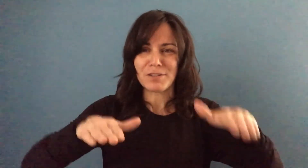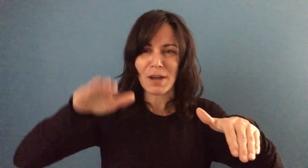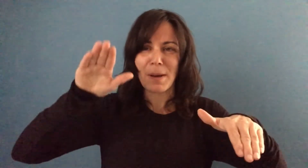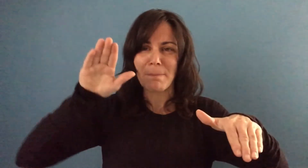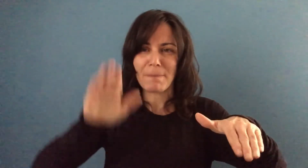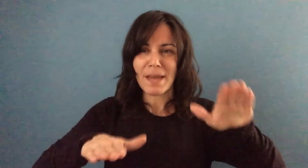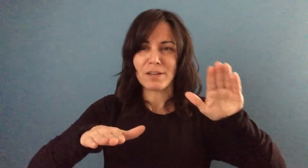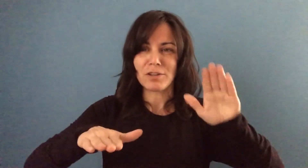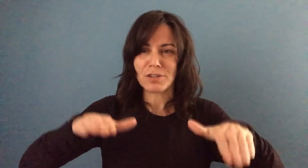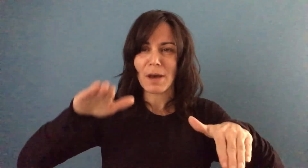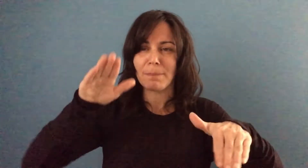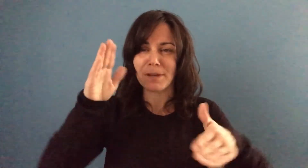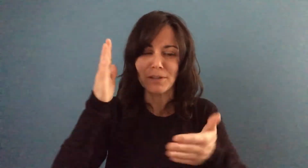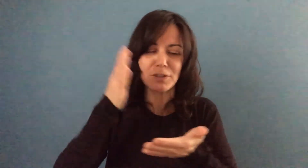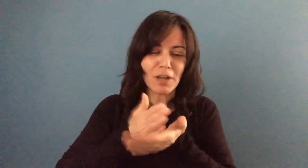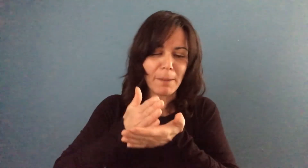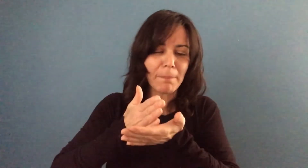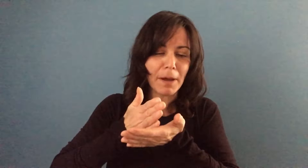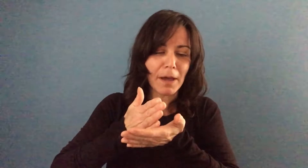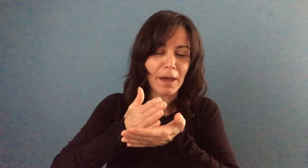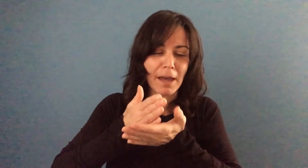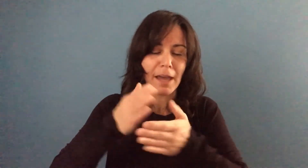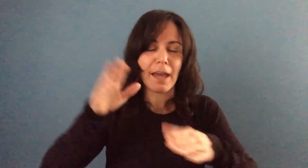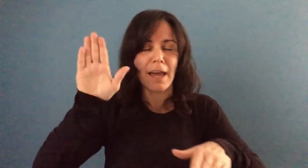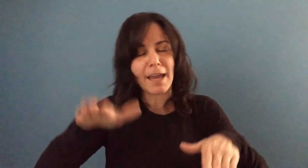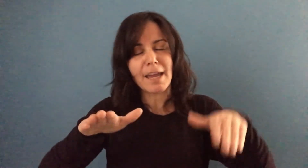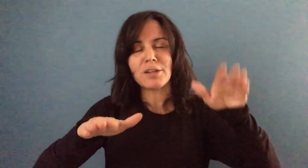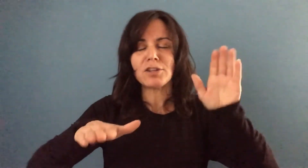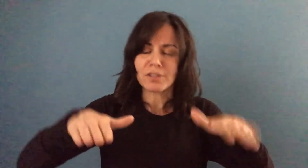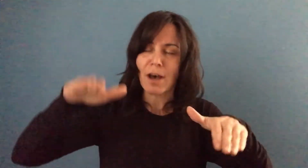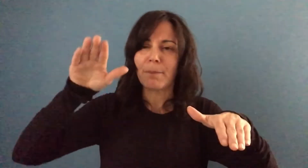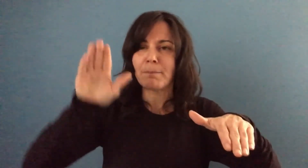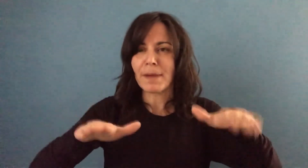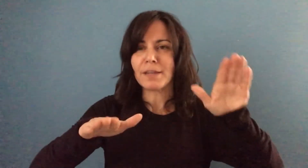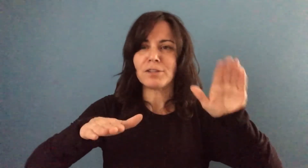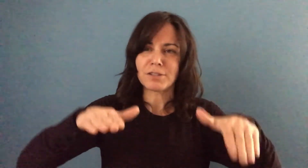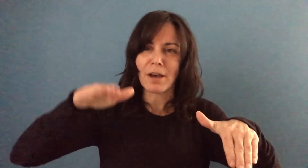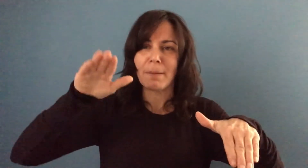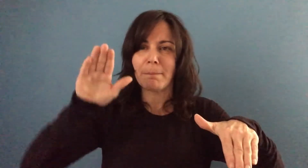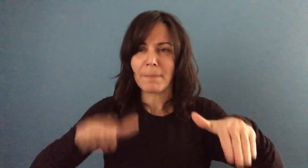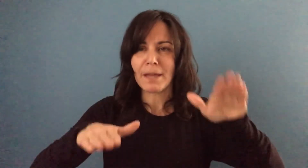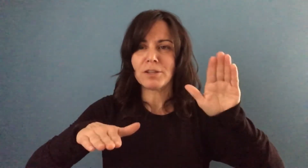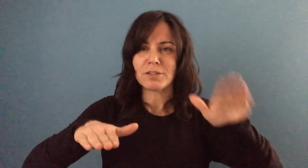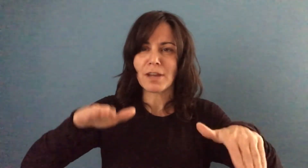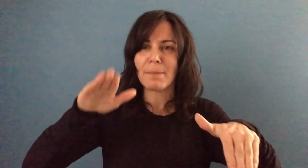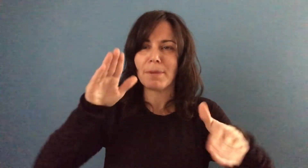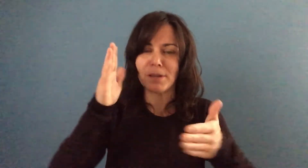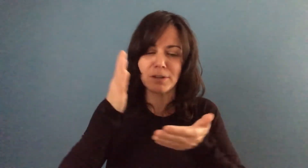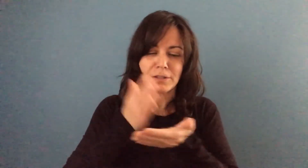stomp and you stomp and you stop. And you stomp and you stomp and you stomp and you stop.